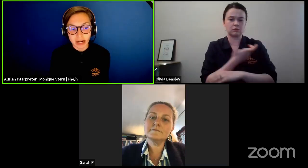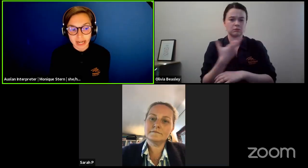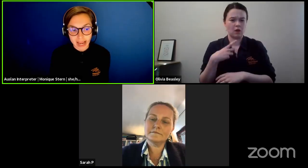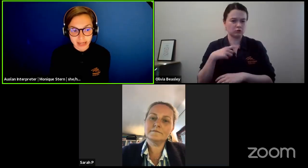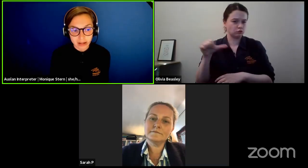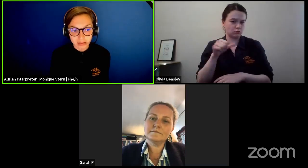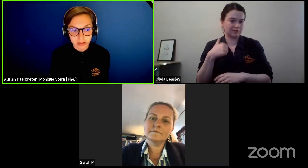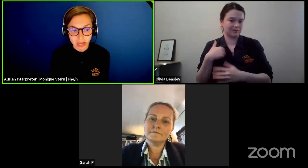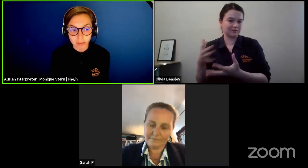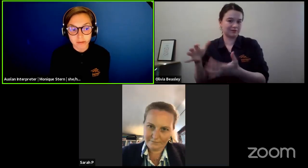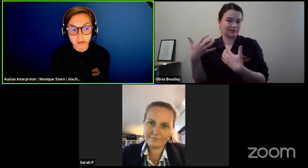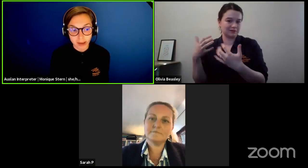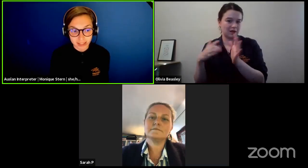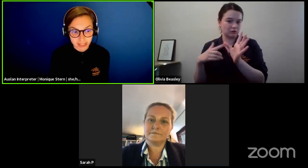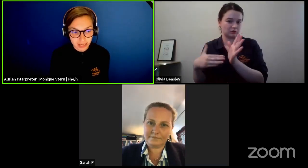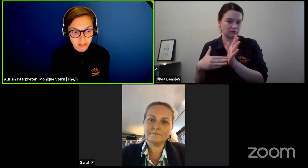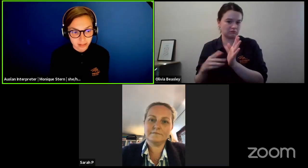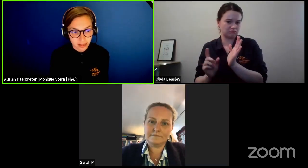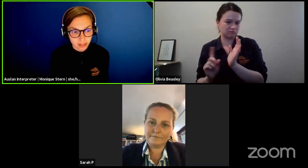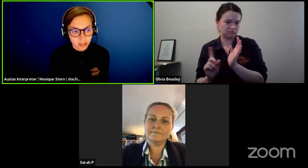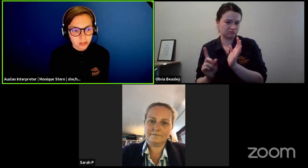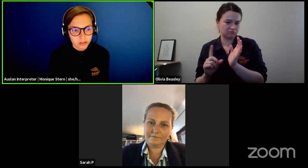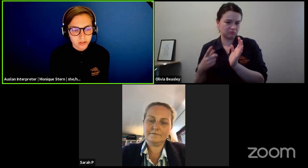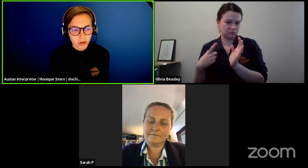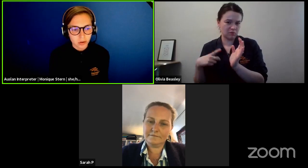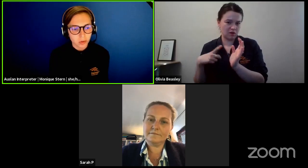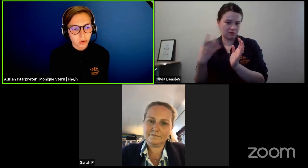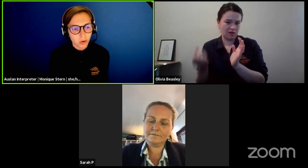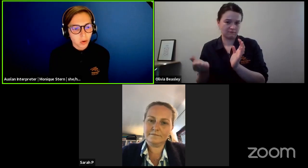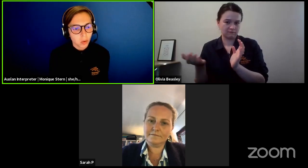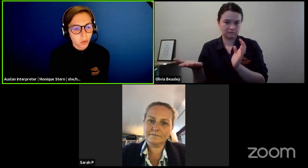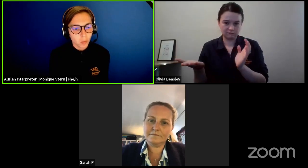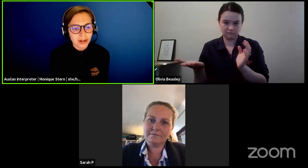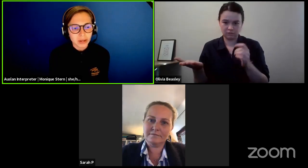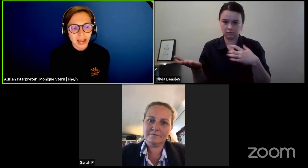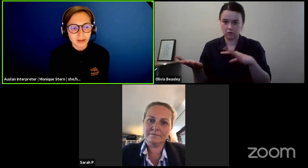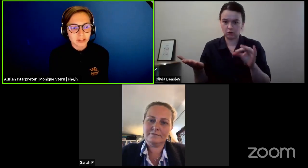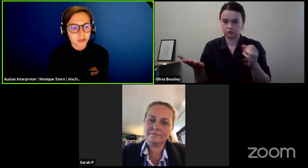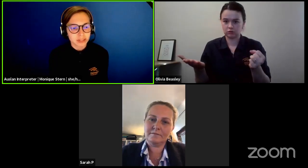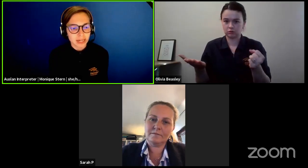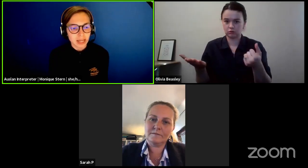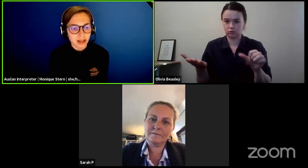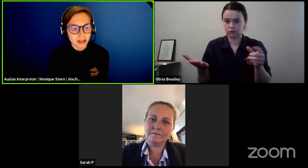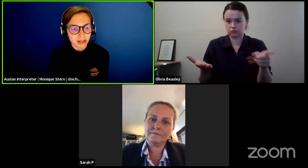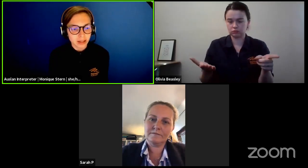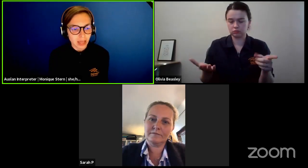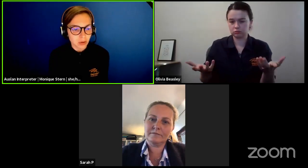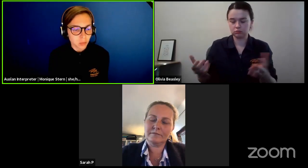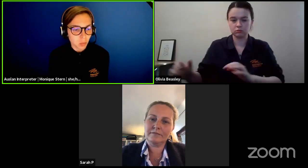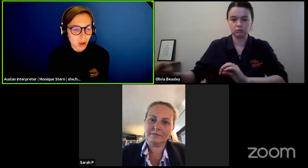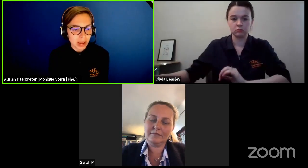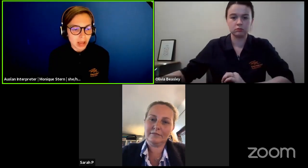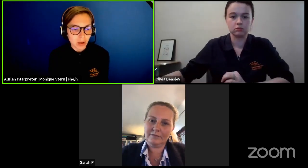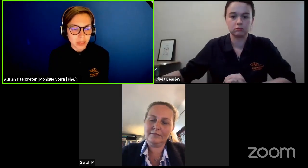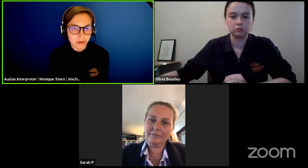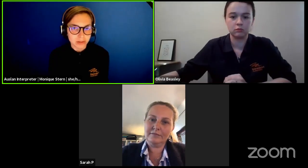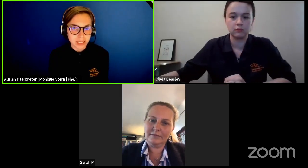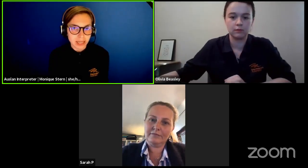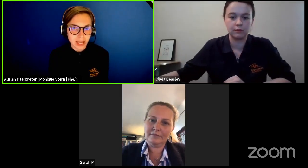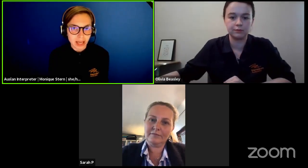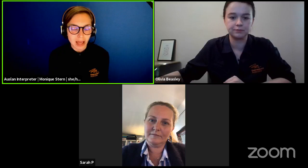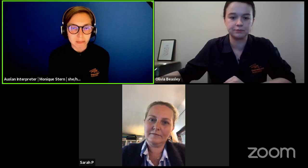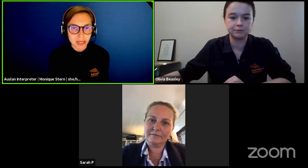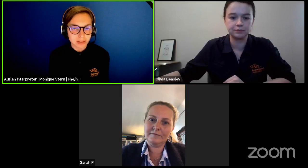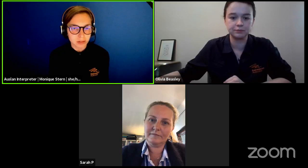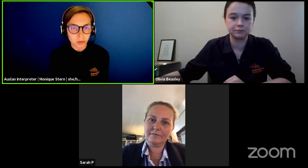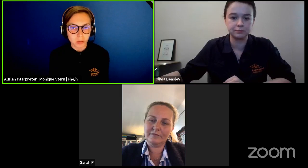an mRNA type of vaccine. So why do we have AstraZeneca, and why are we